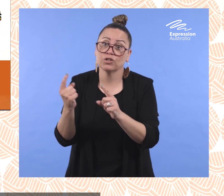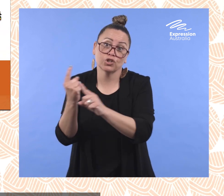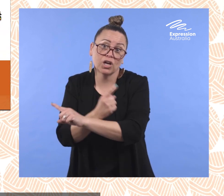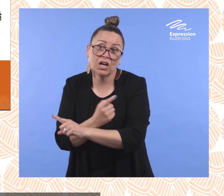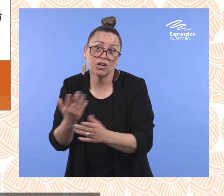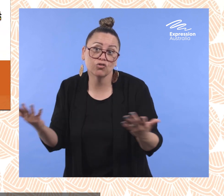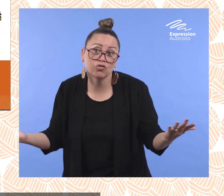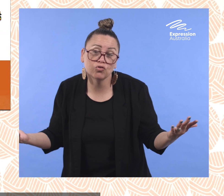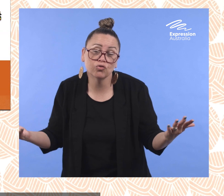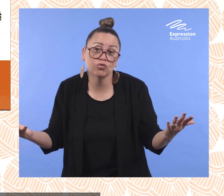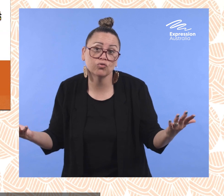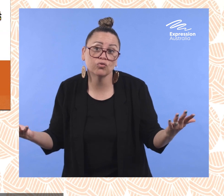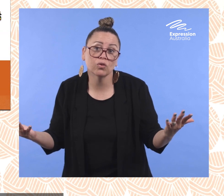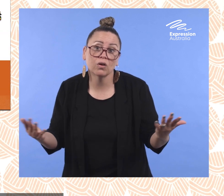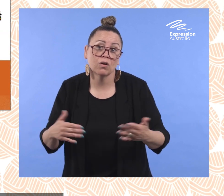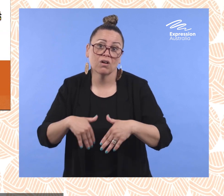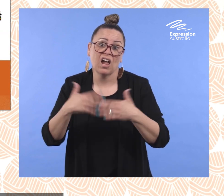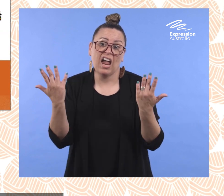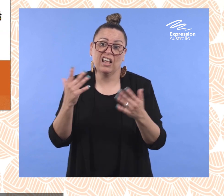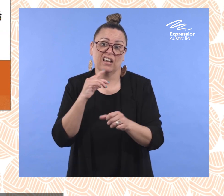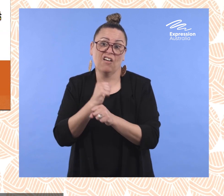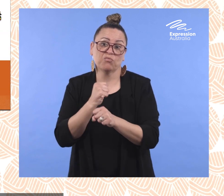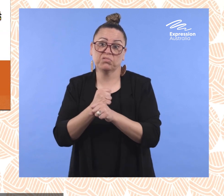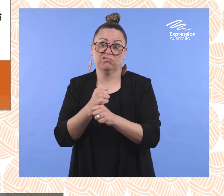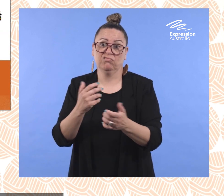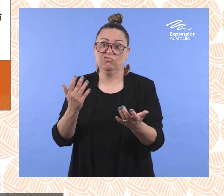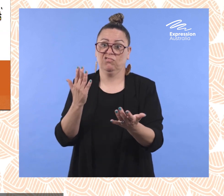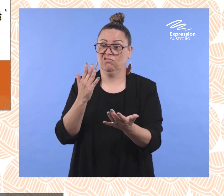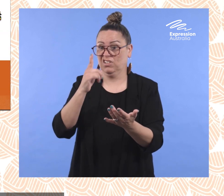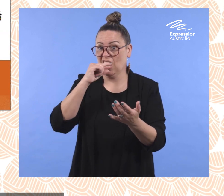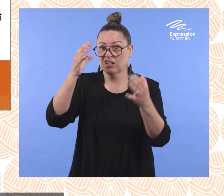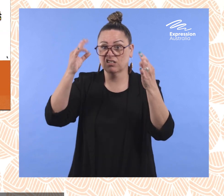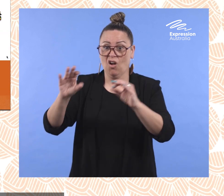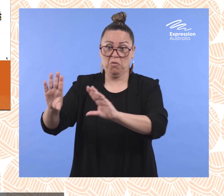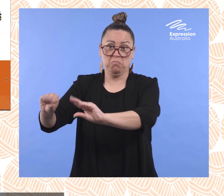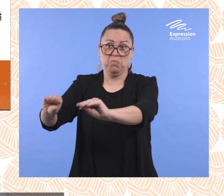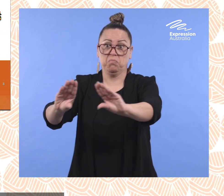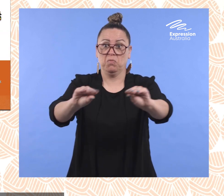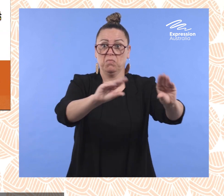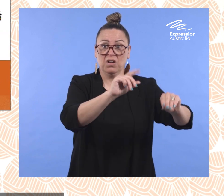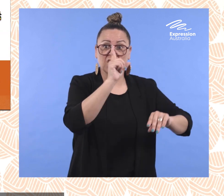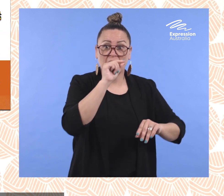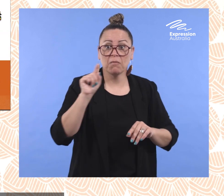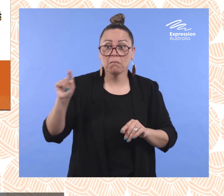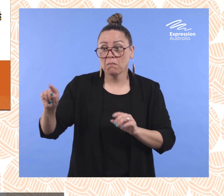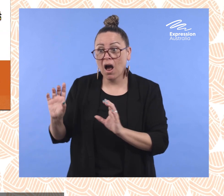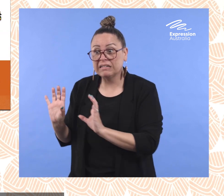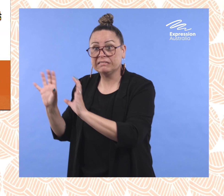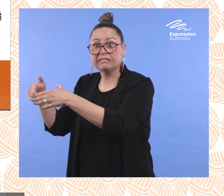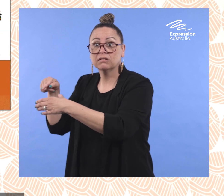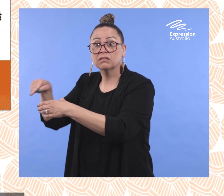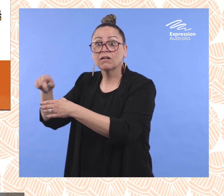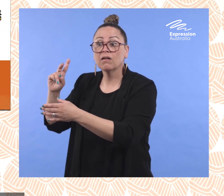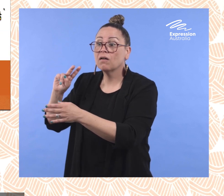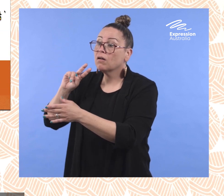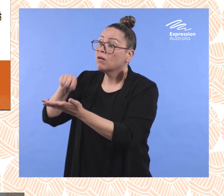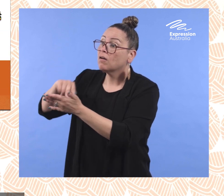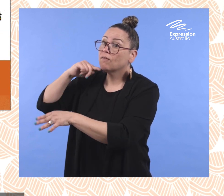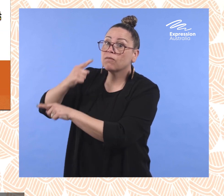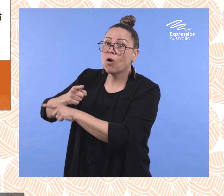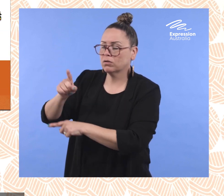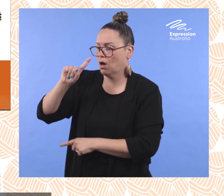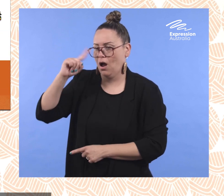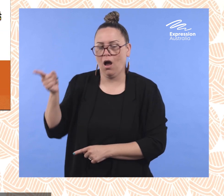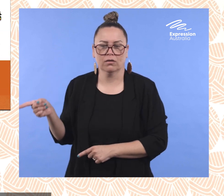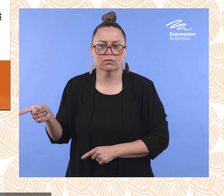government and at any government's sort of actions, really. And yeah.